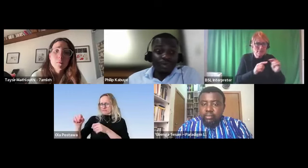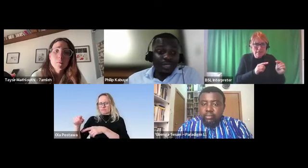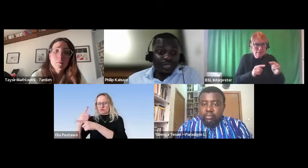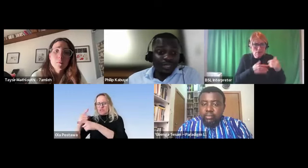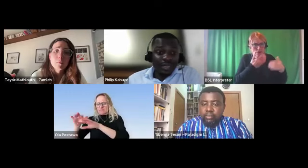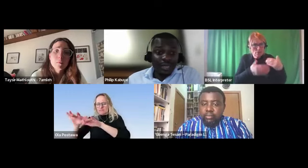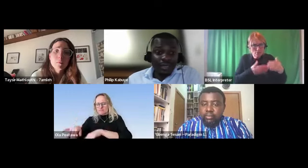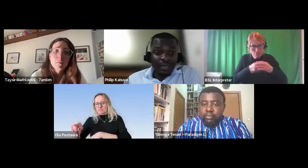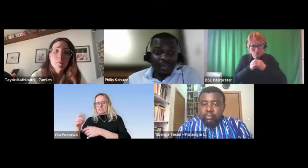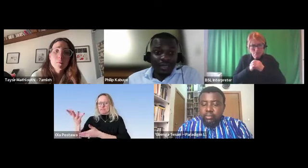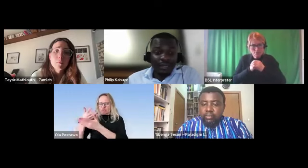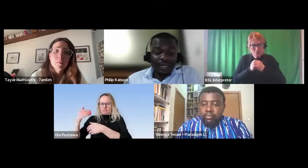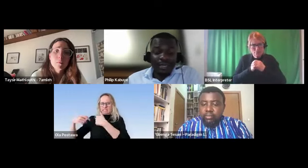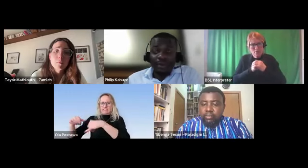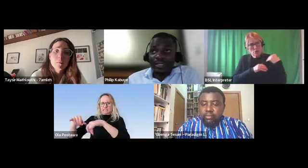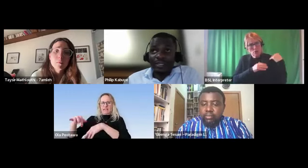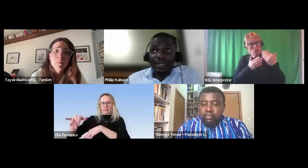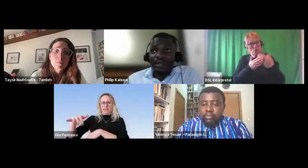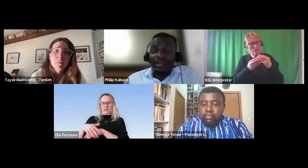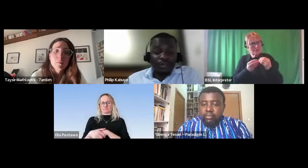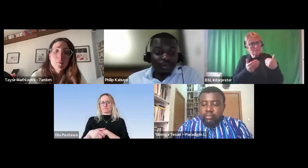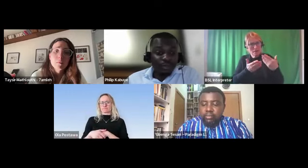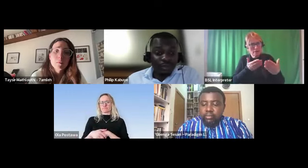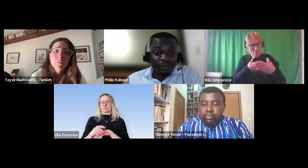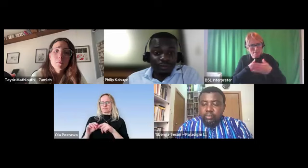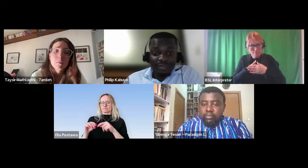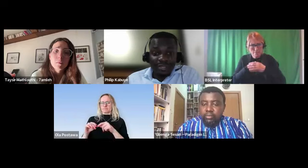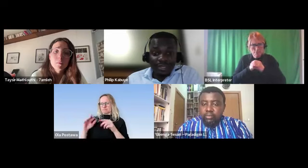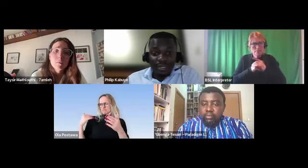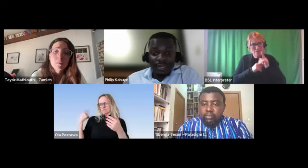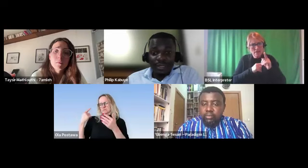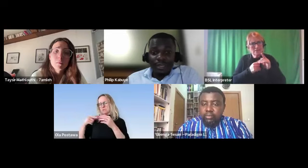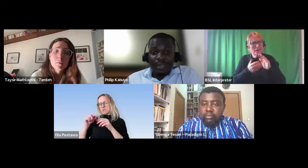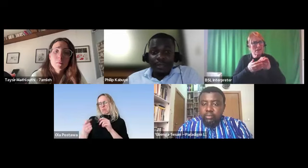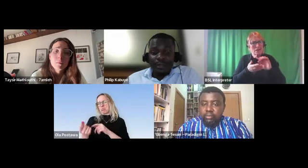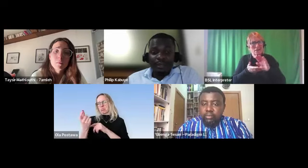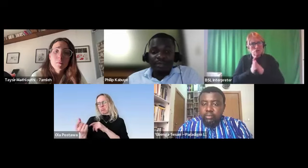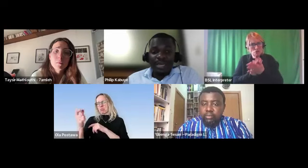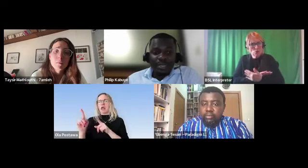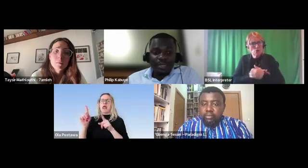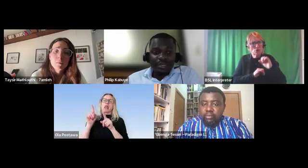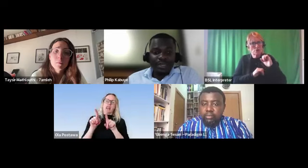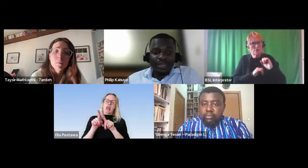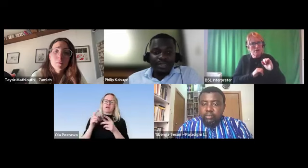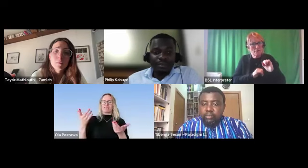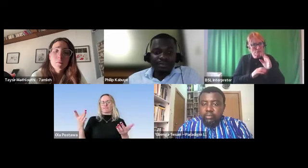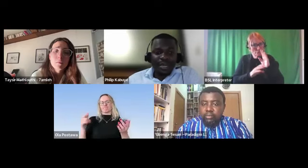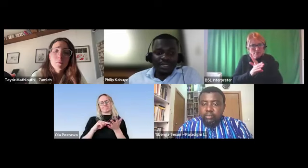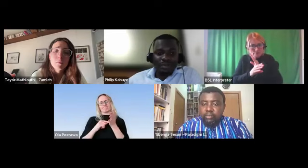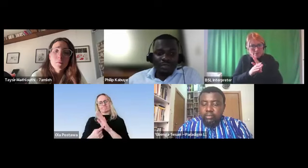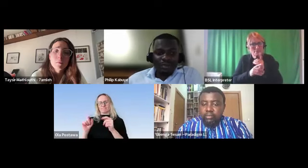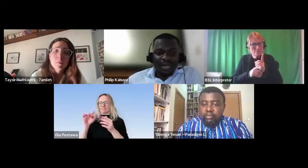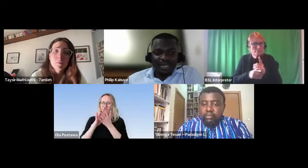Even as we know, it is a direct erosion of privacy. But maybe then it